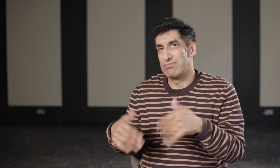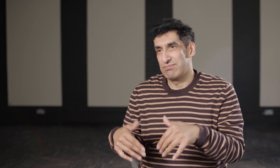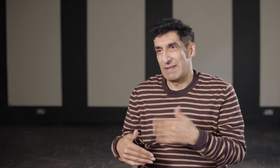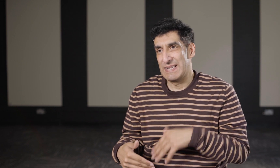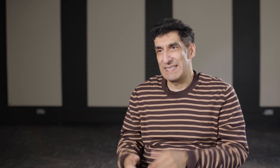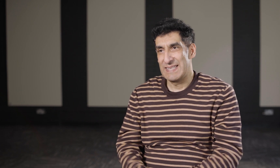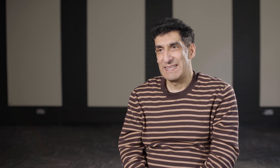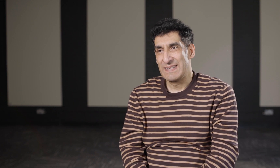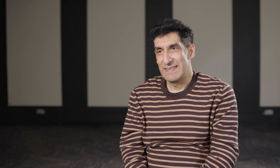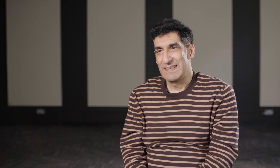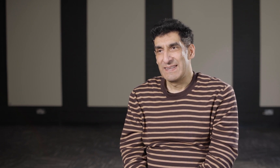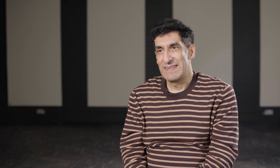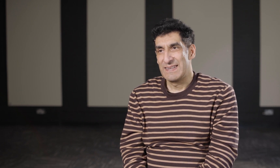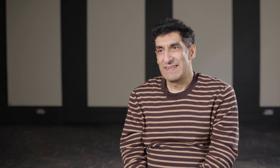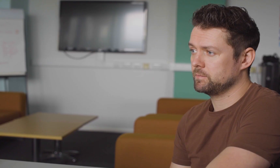interpreter, it's a huge loss.